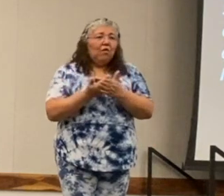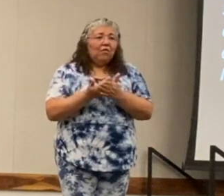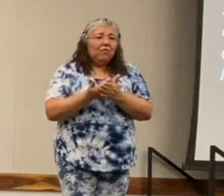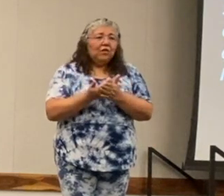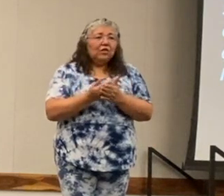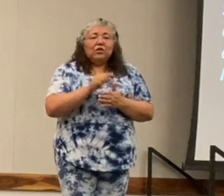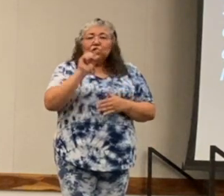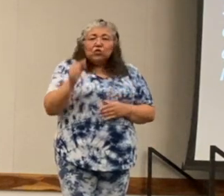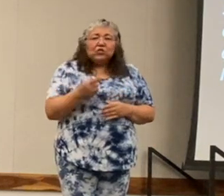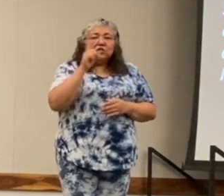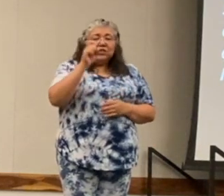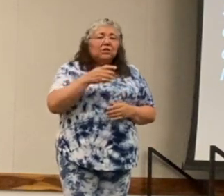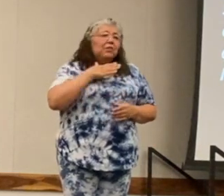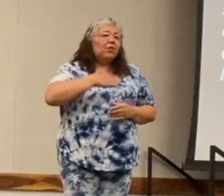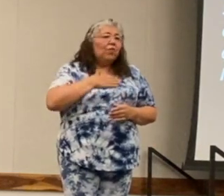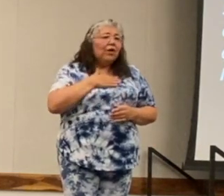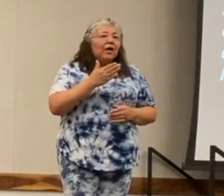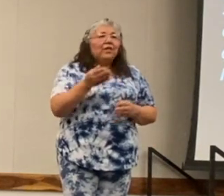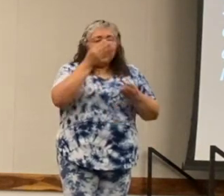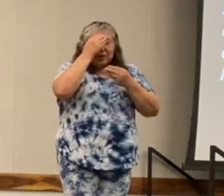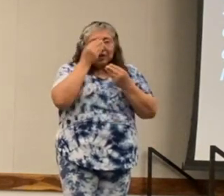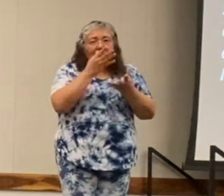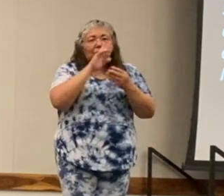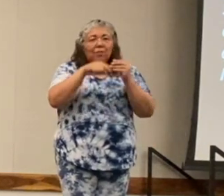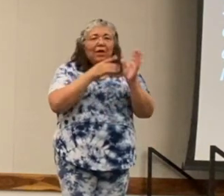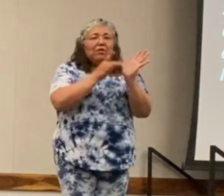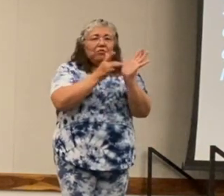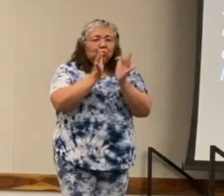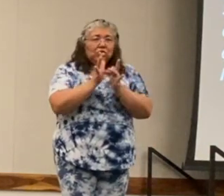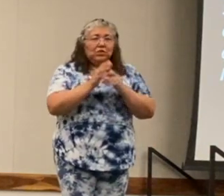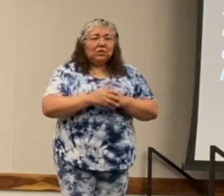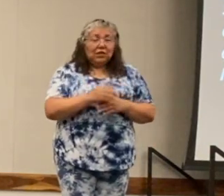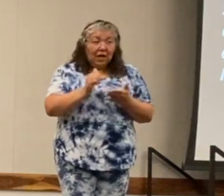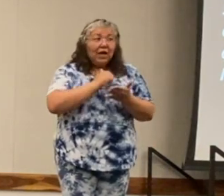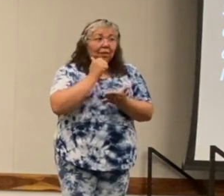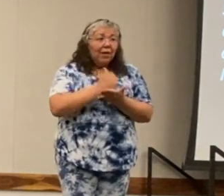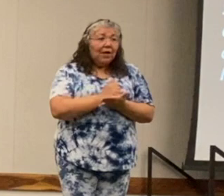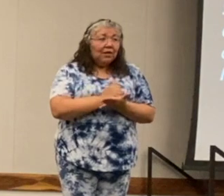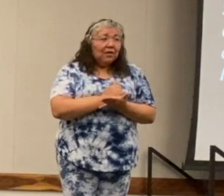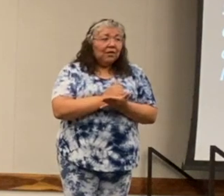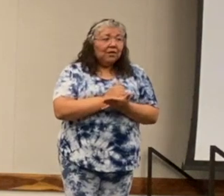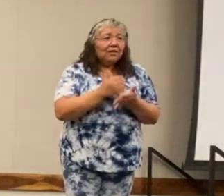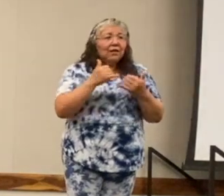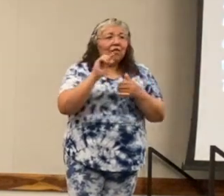You just need to be willing to tell them about Jesus. Amen? Amen.